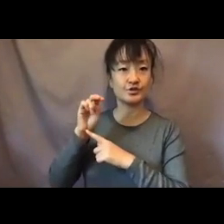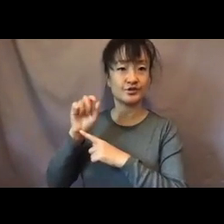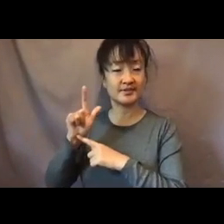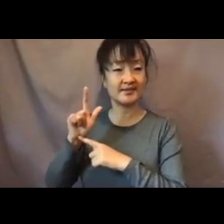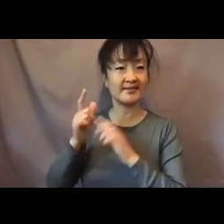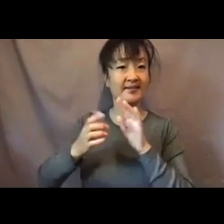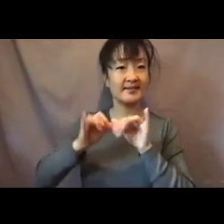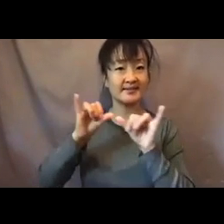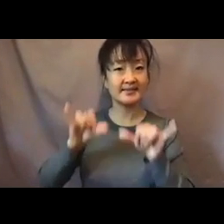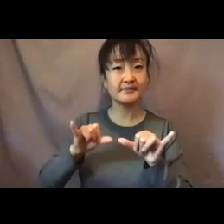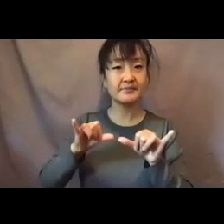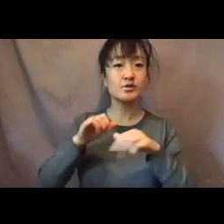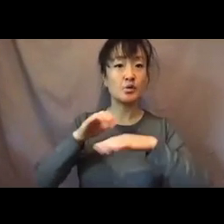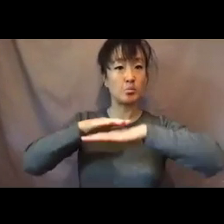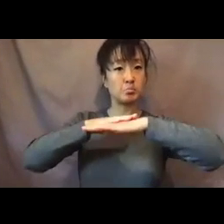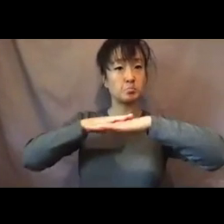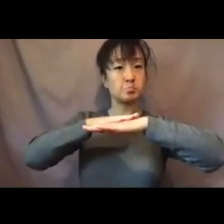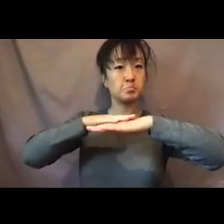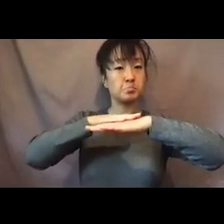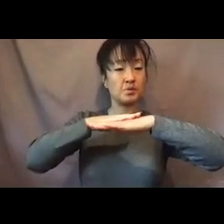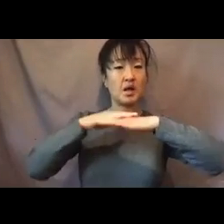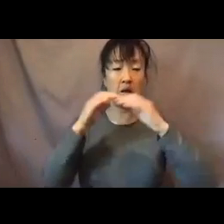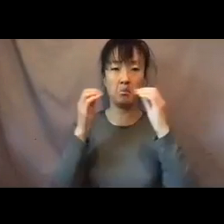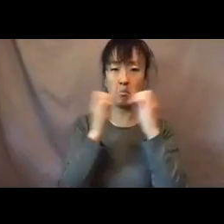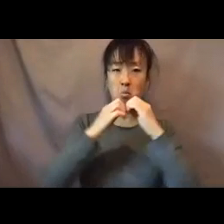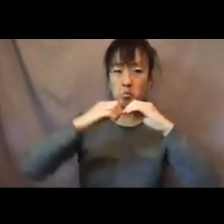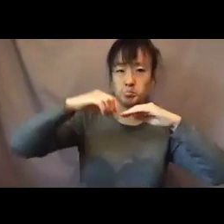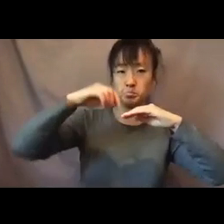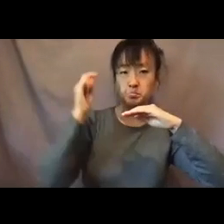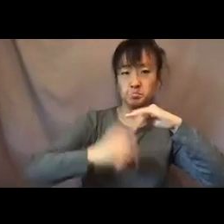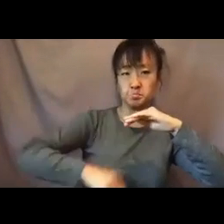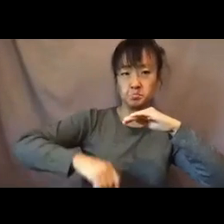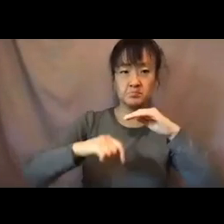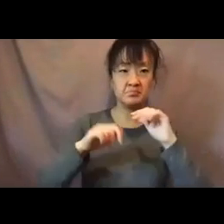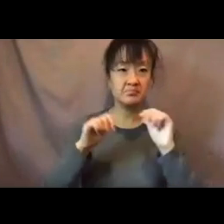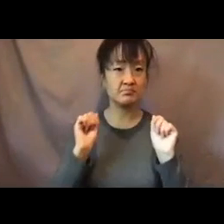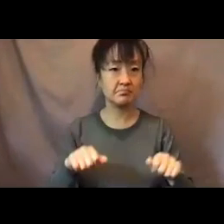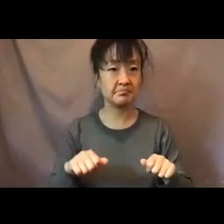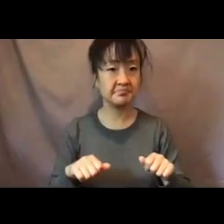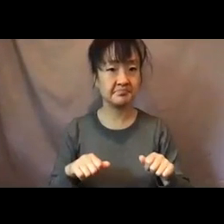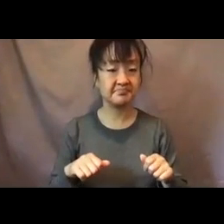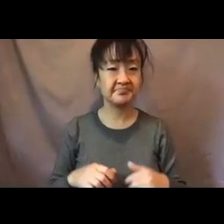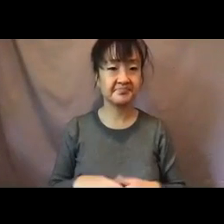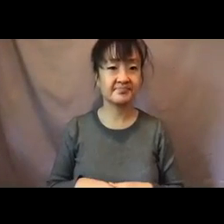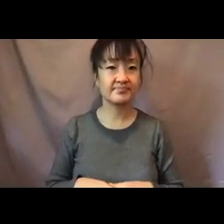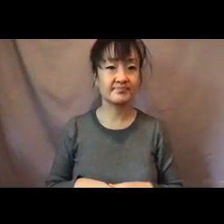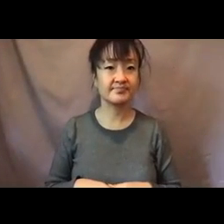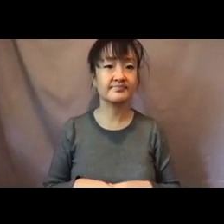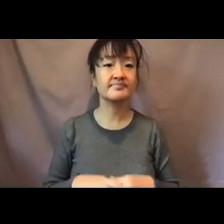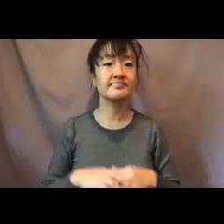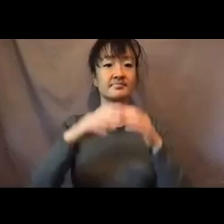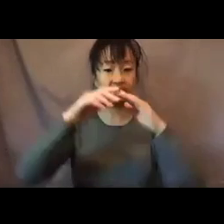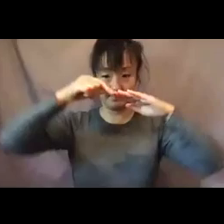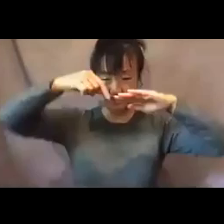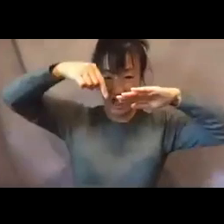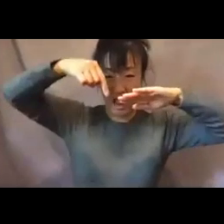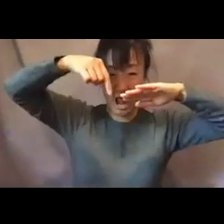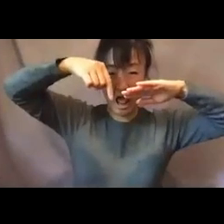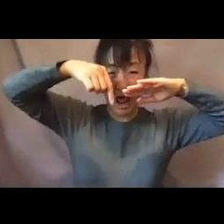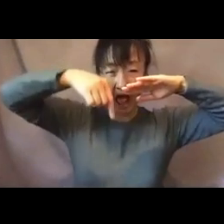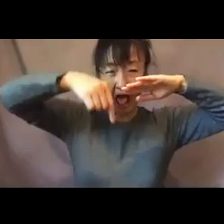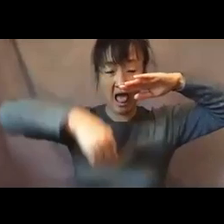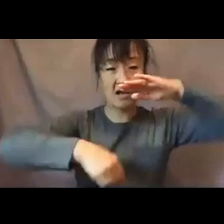very superficially, but also where it is that they can go deeper, plunge deeper into the body and connect actually to our